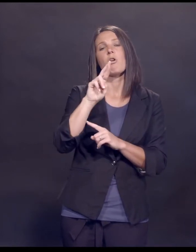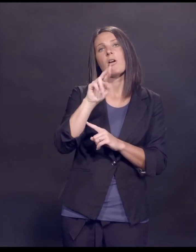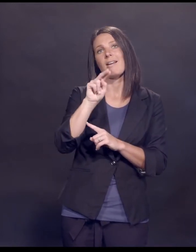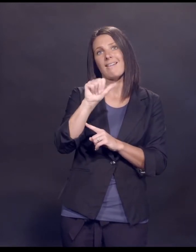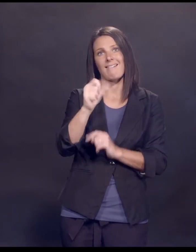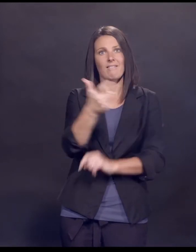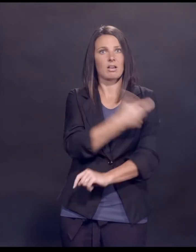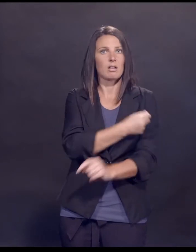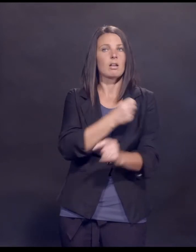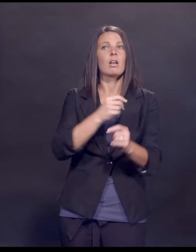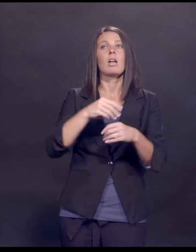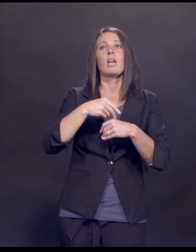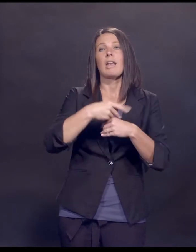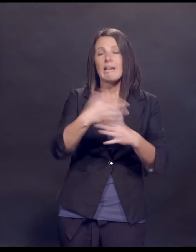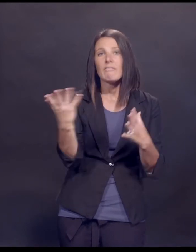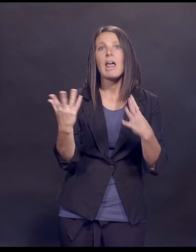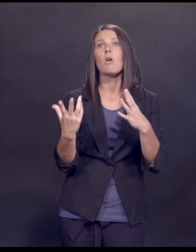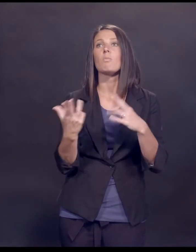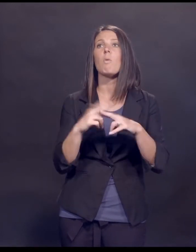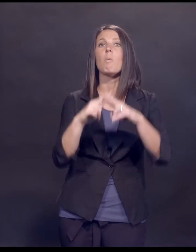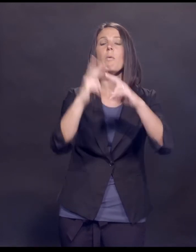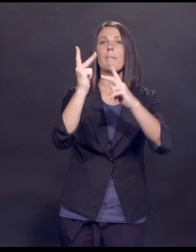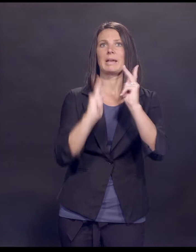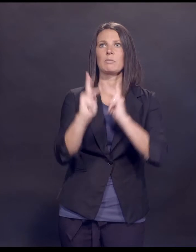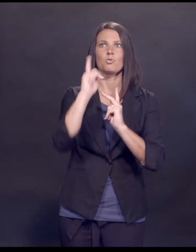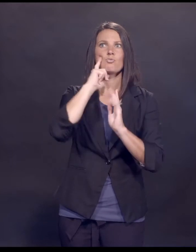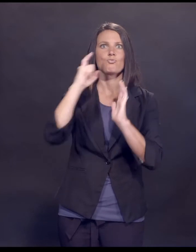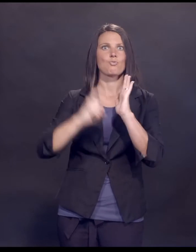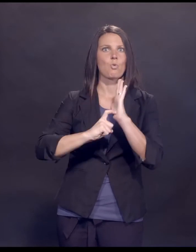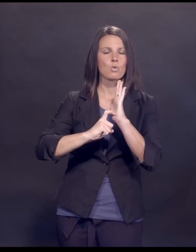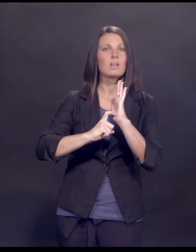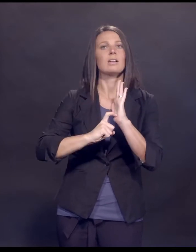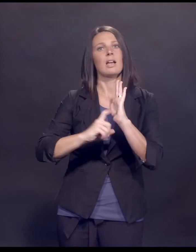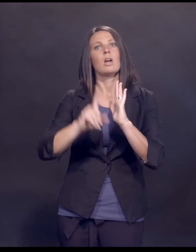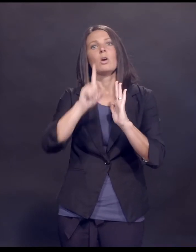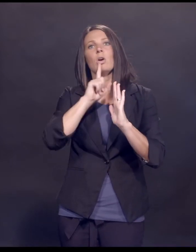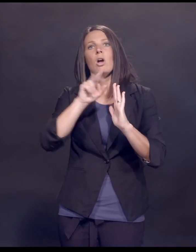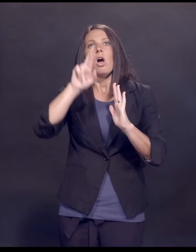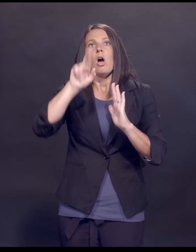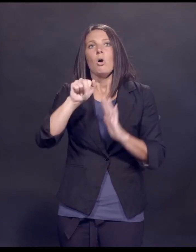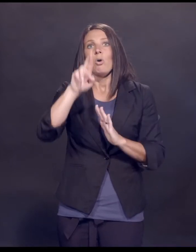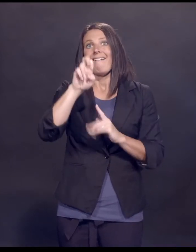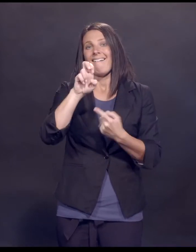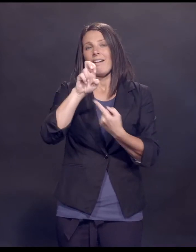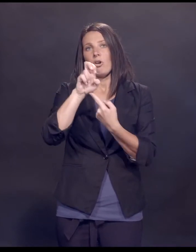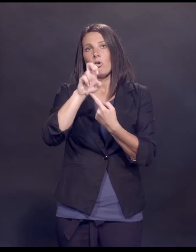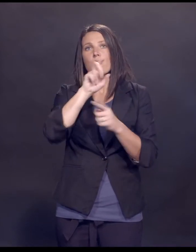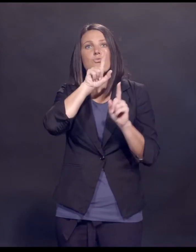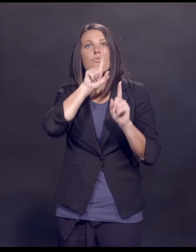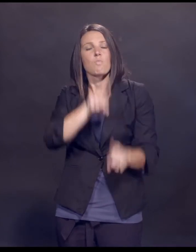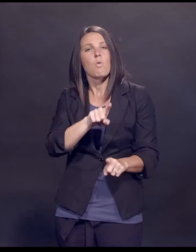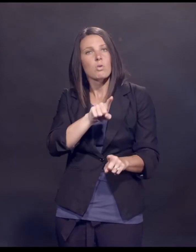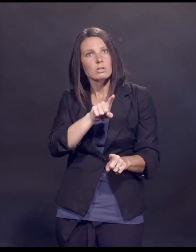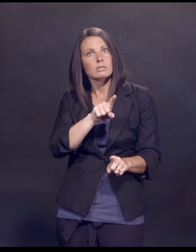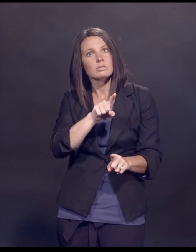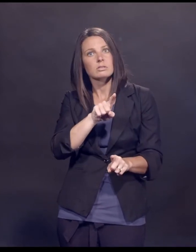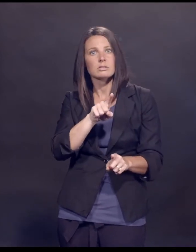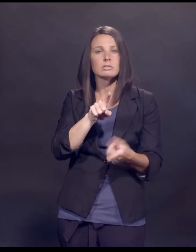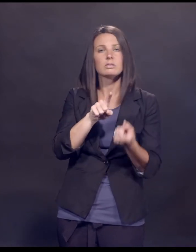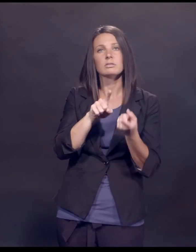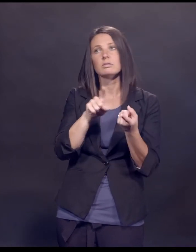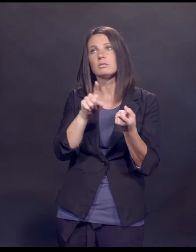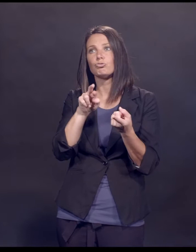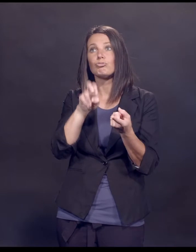then 10 million people, then 100 million people, you saw that there was this very rare reports of a relatively